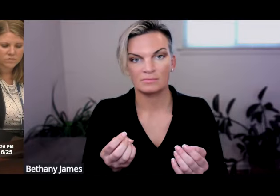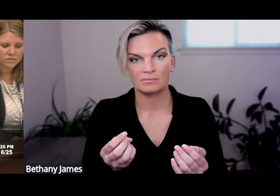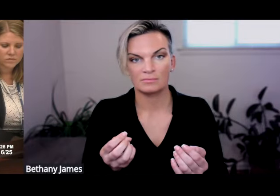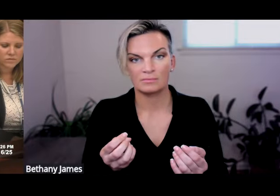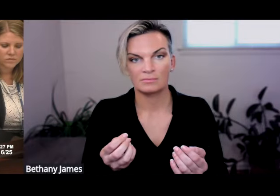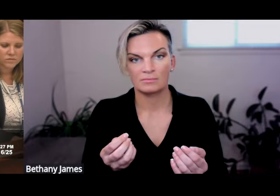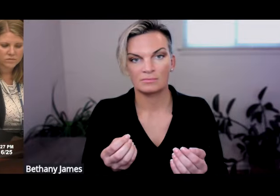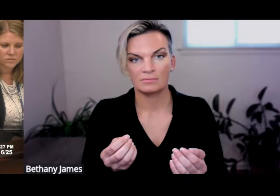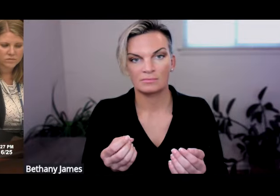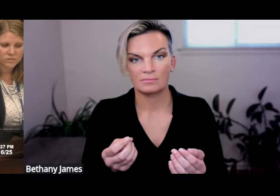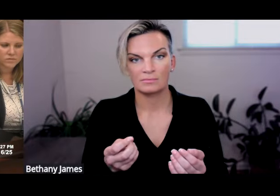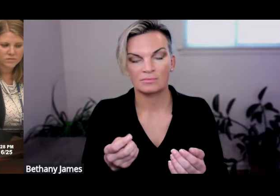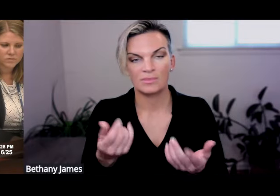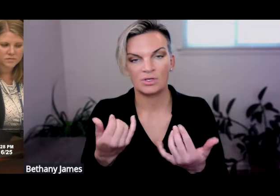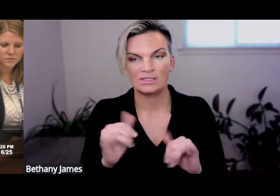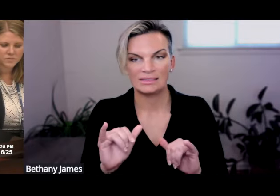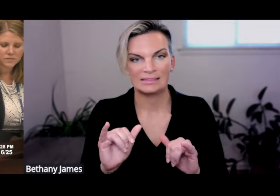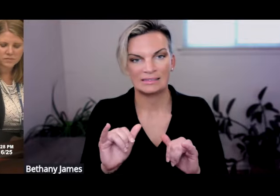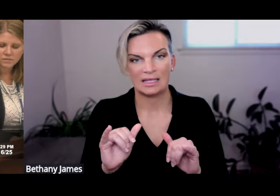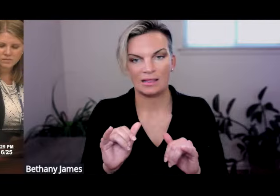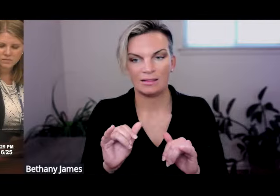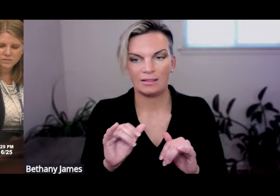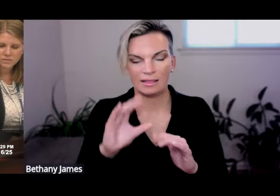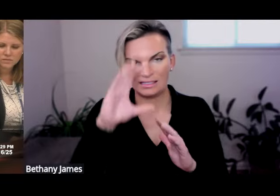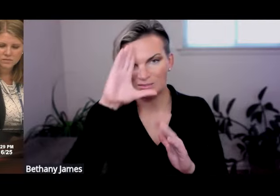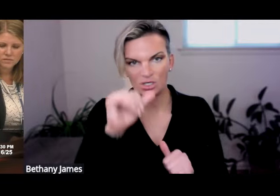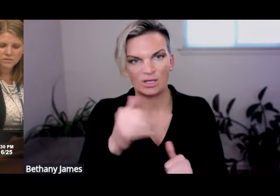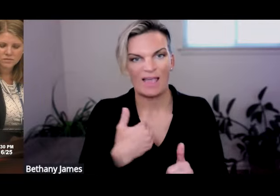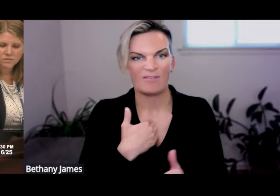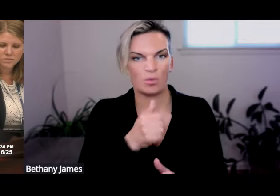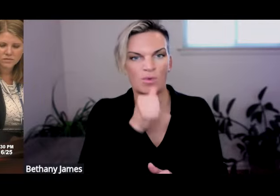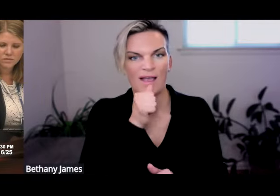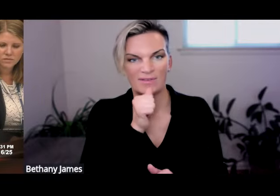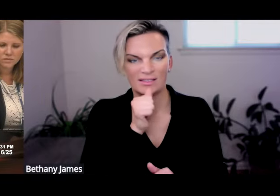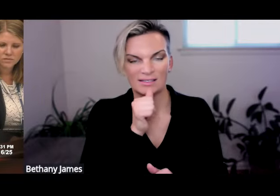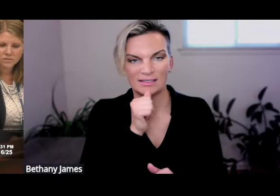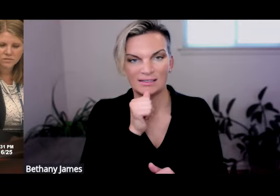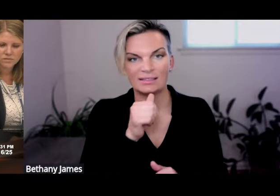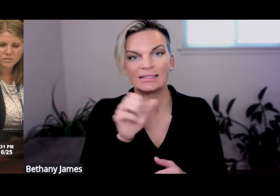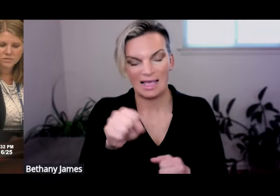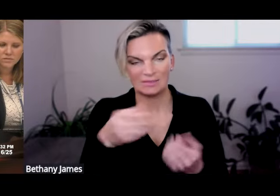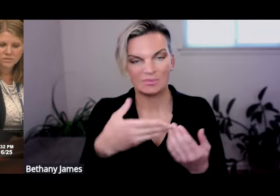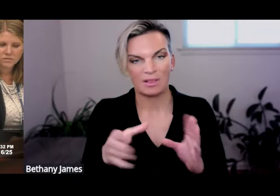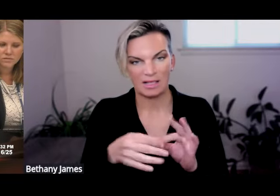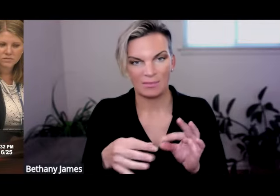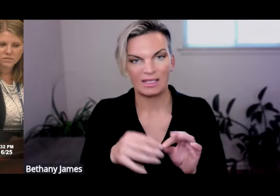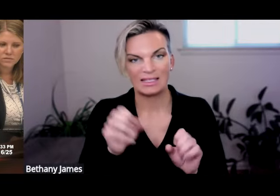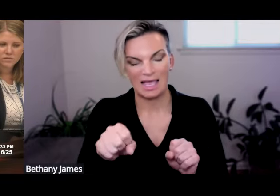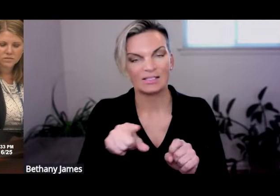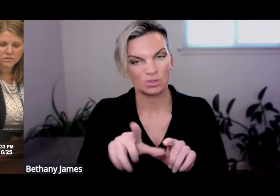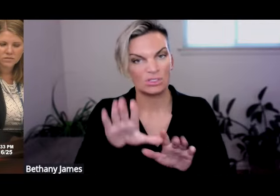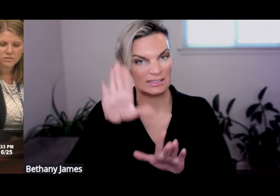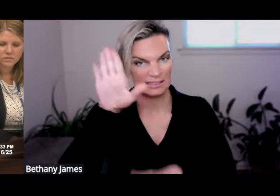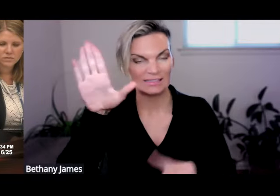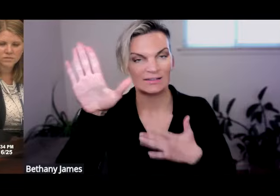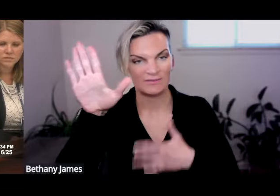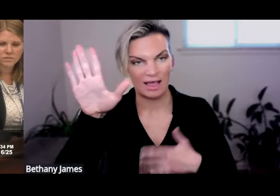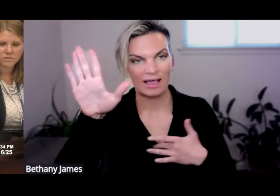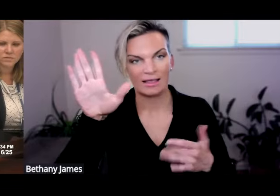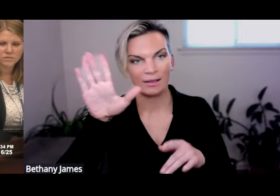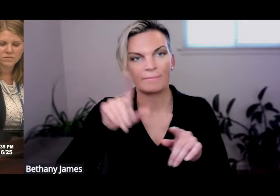there's still that expectation of privacy, that yes, it's public comment, yes, they're testifying, but so we try to keep